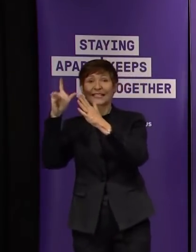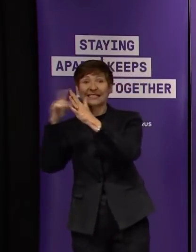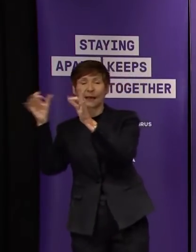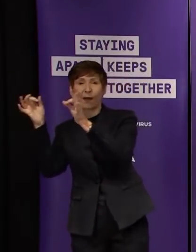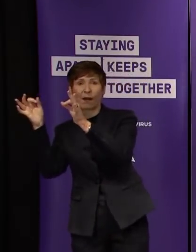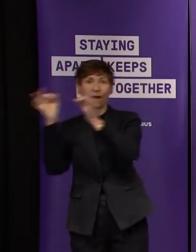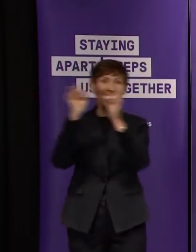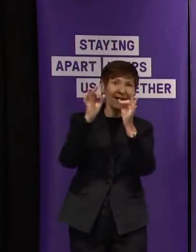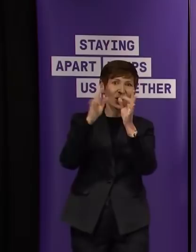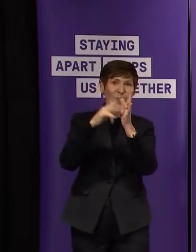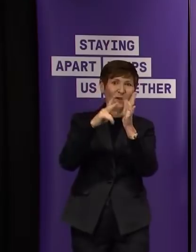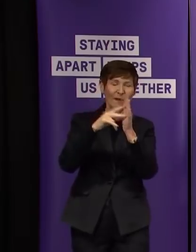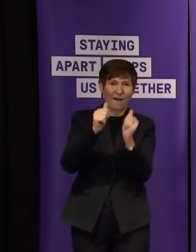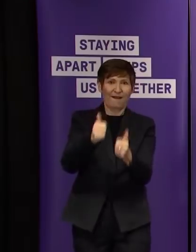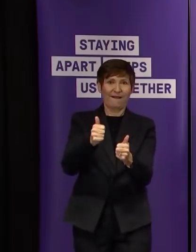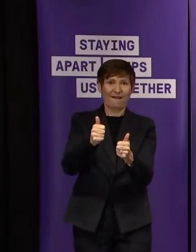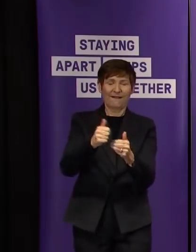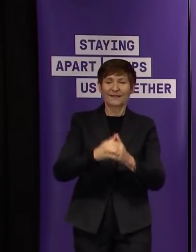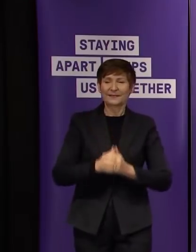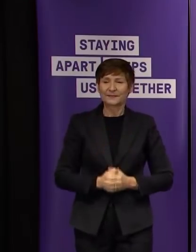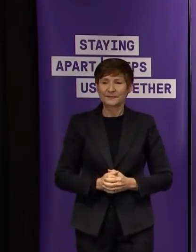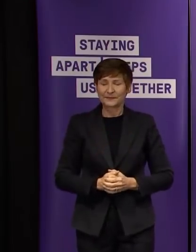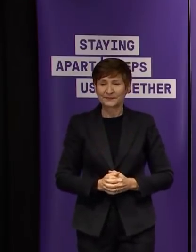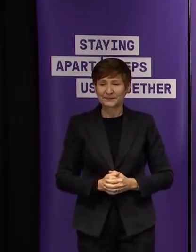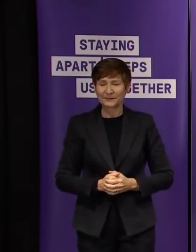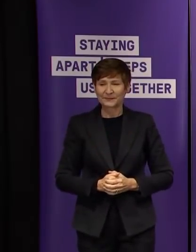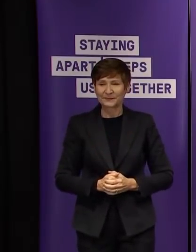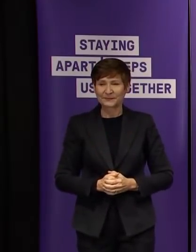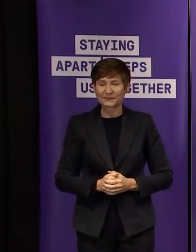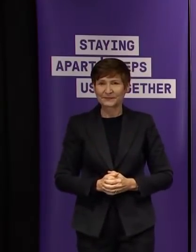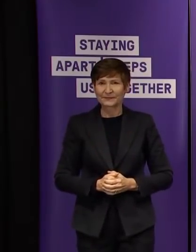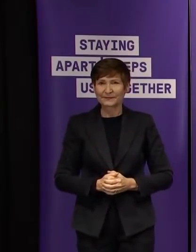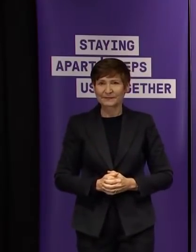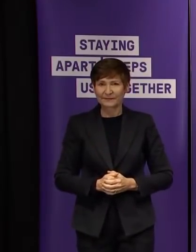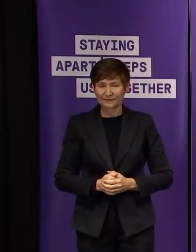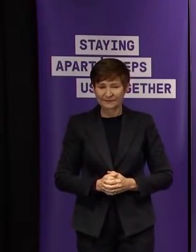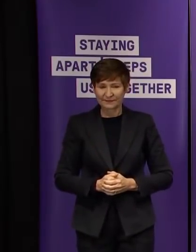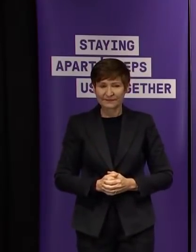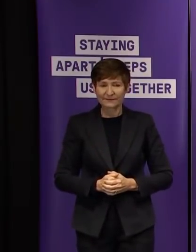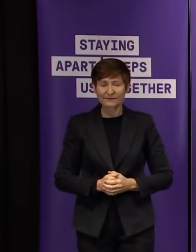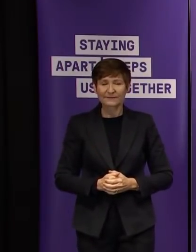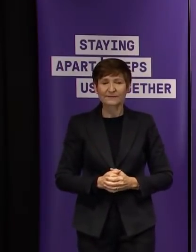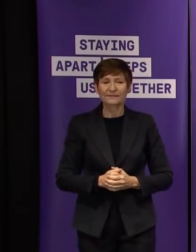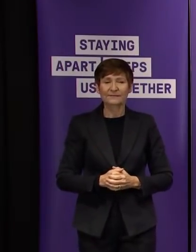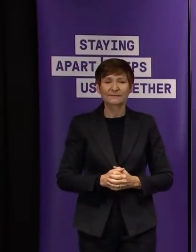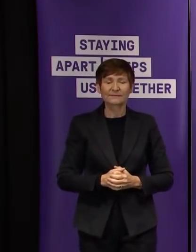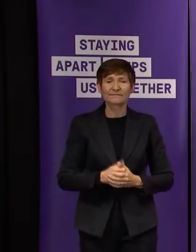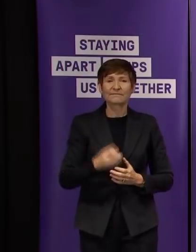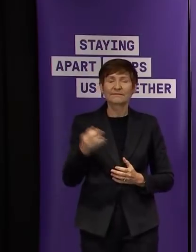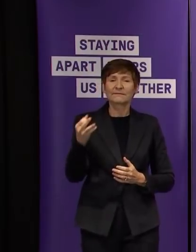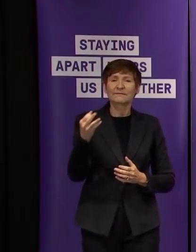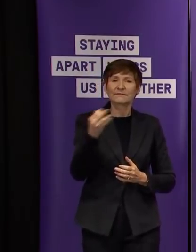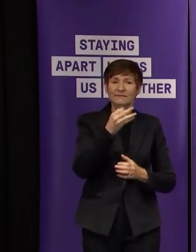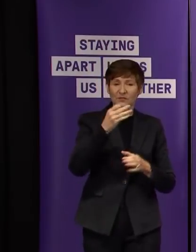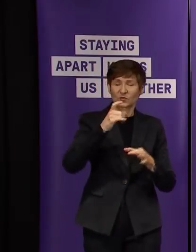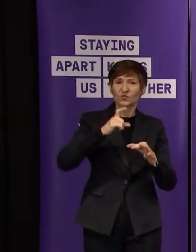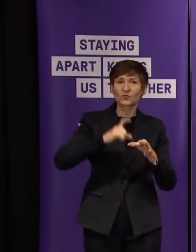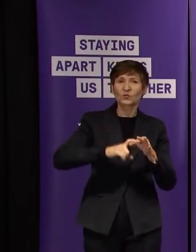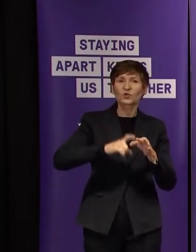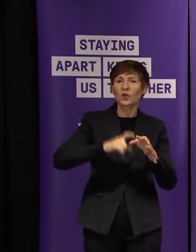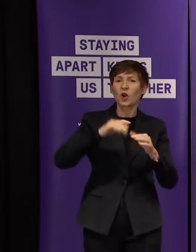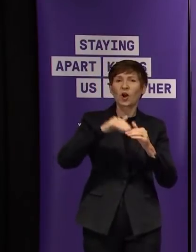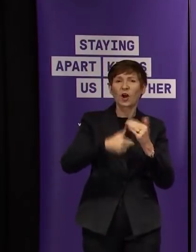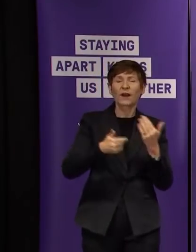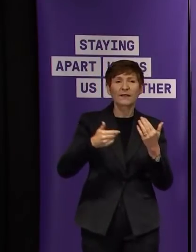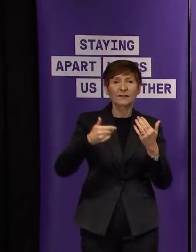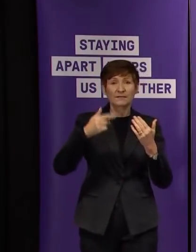that just not worthwhile anymore? Oh, I think it's going to be very difficult. What we've learned from postcode lockdowns